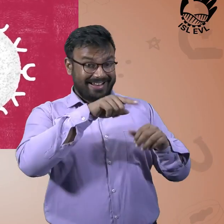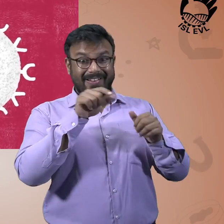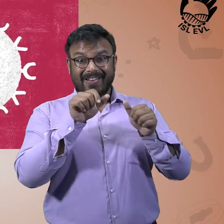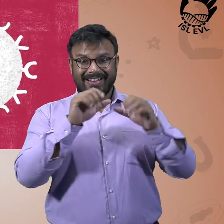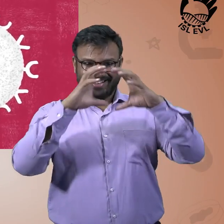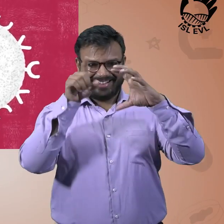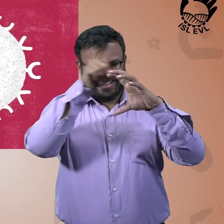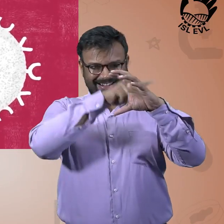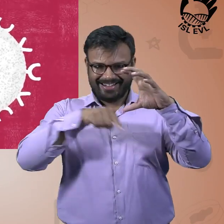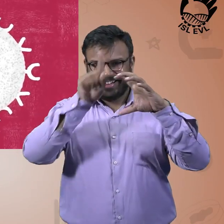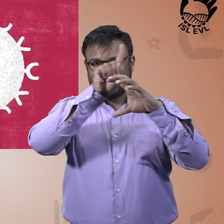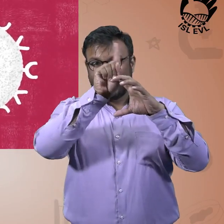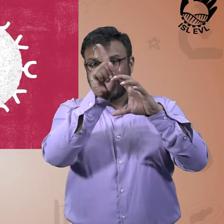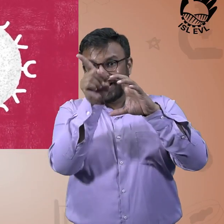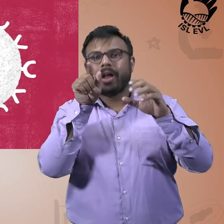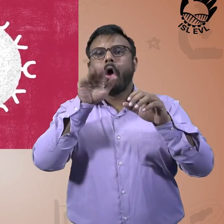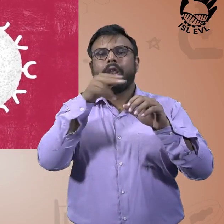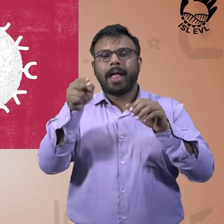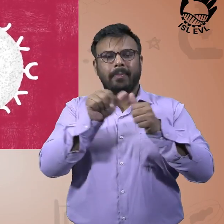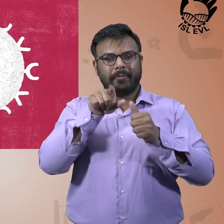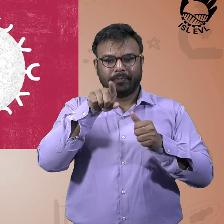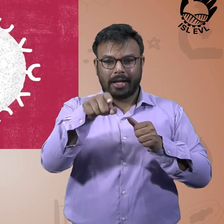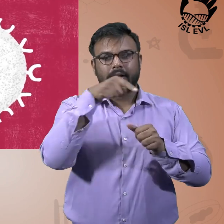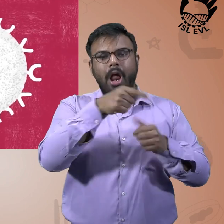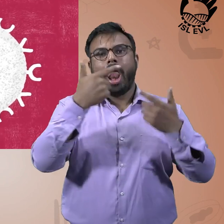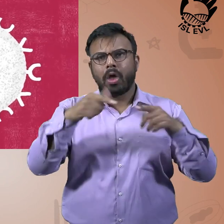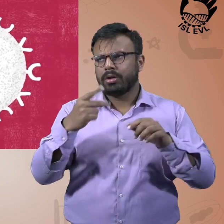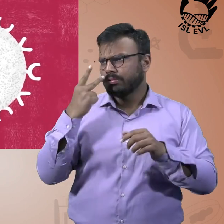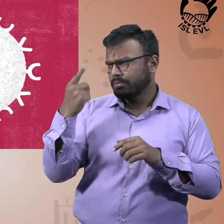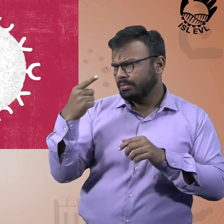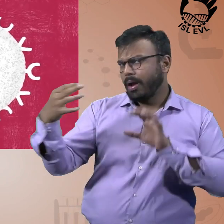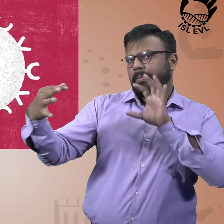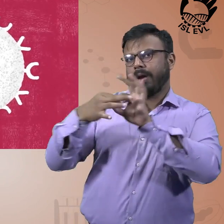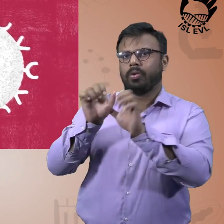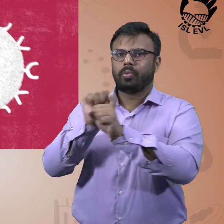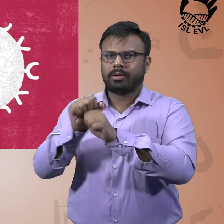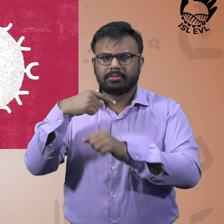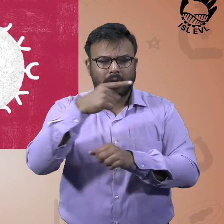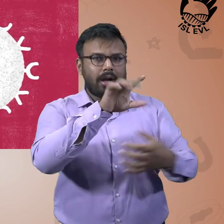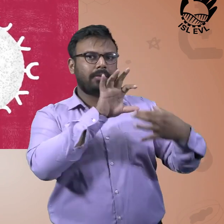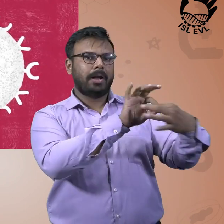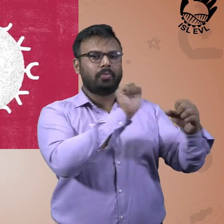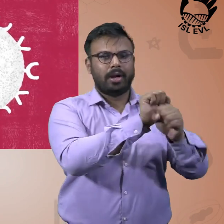Antigens serve as identifying markers, allowing the immune system to recognize our body's own